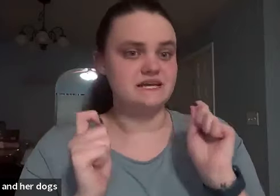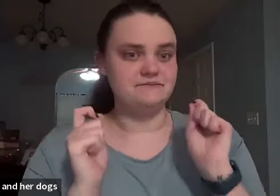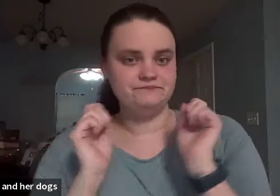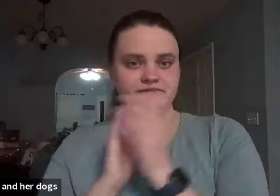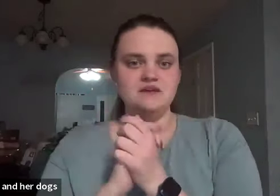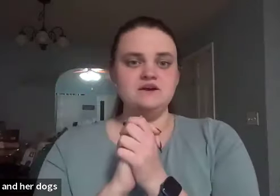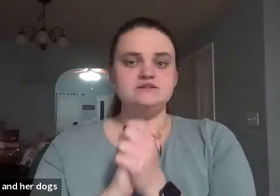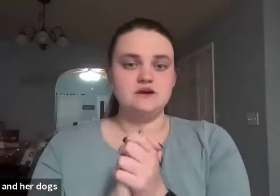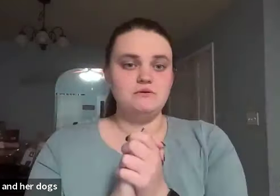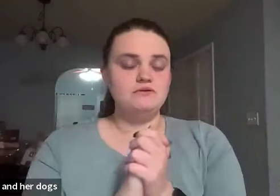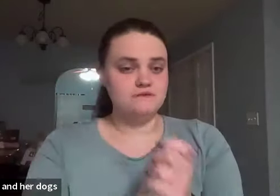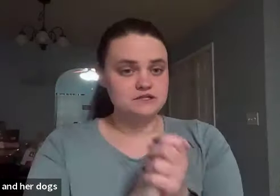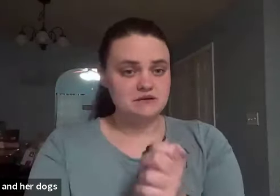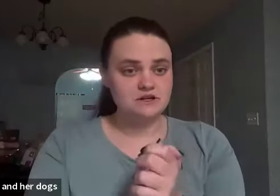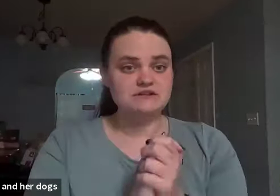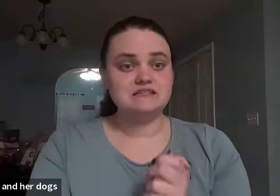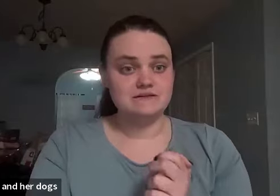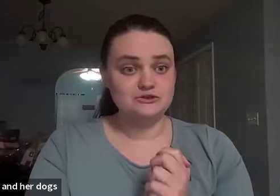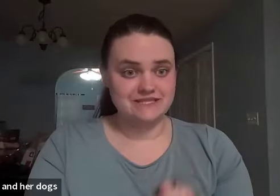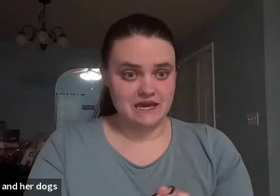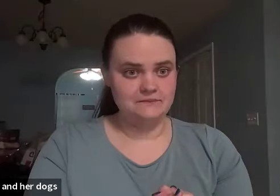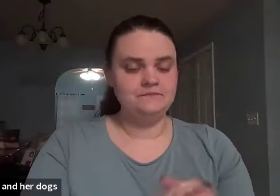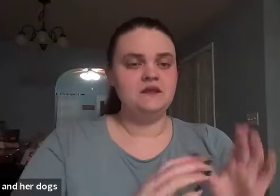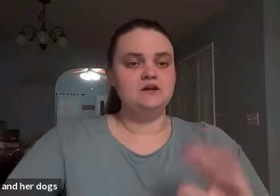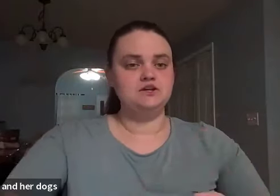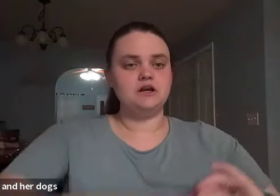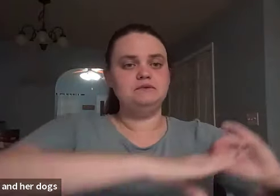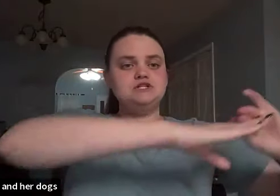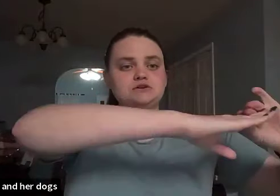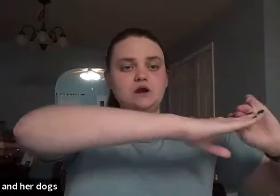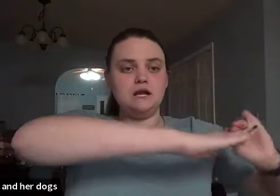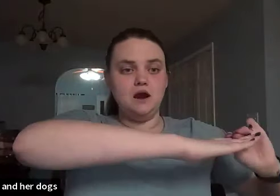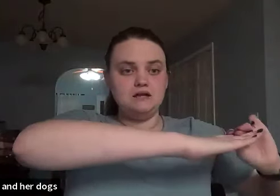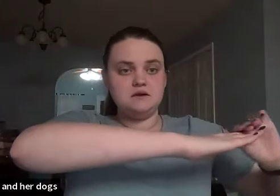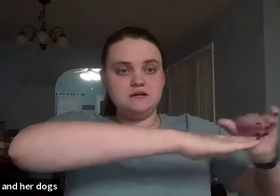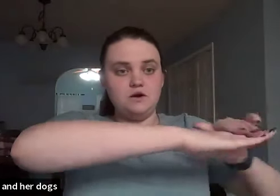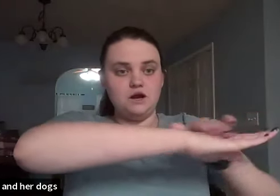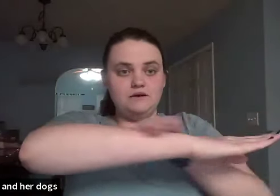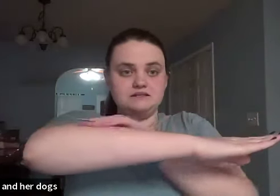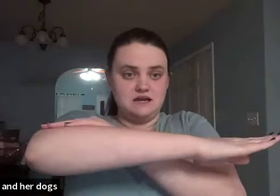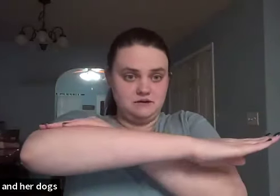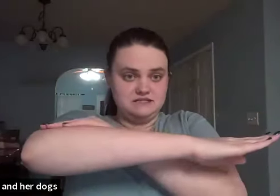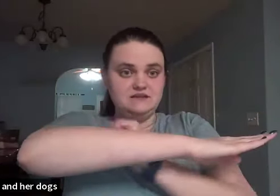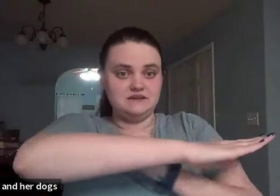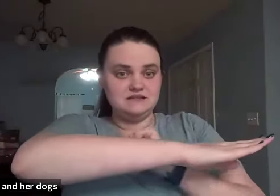day. So the first time we're going to use the sign for day, you're going to put your non-dominant arm sideways like